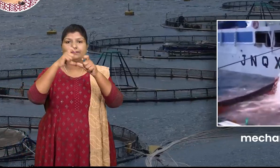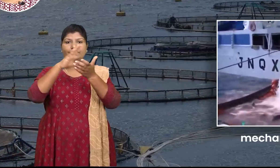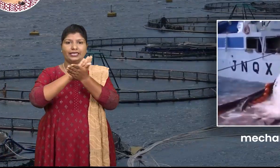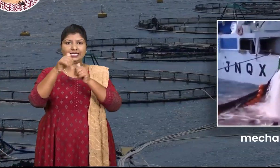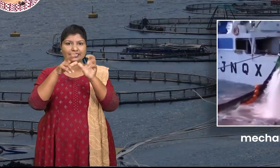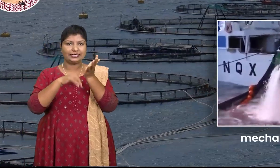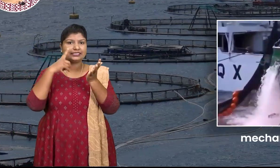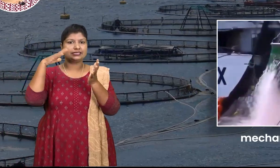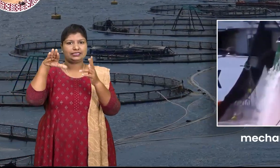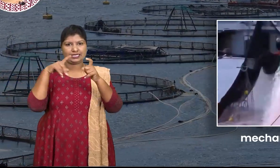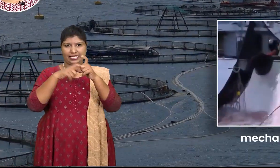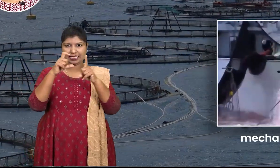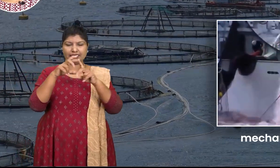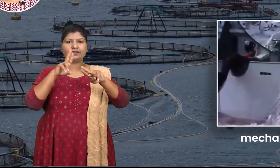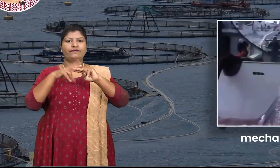fishing.